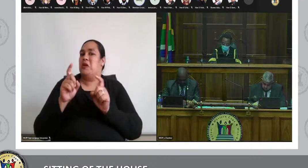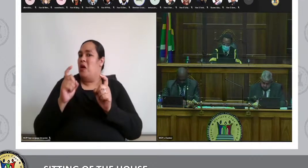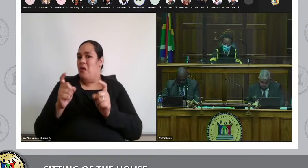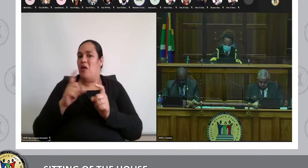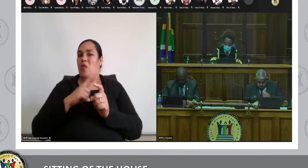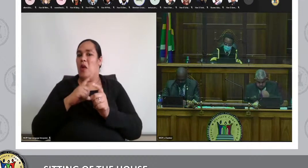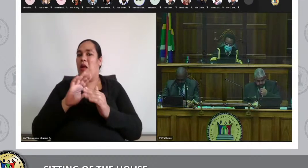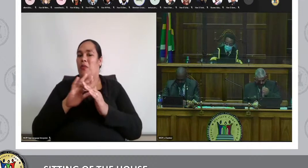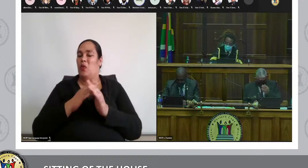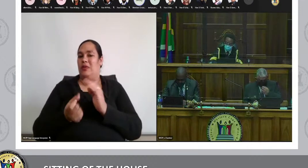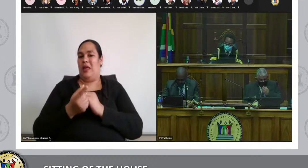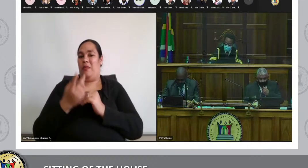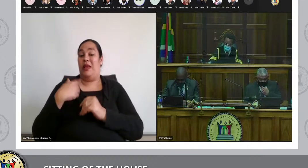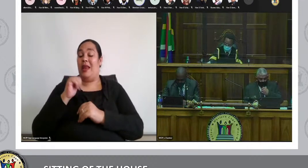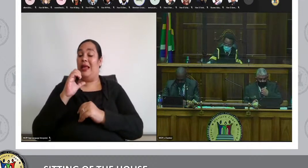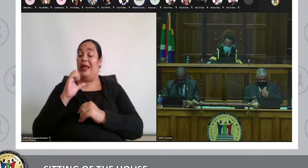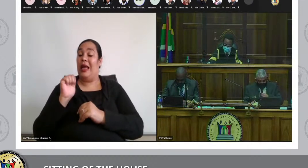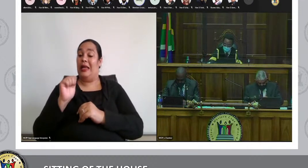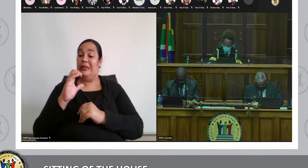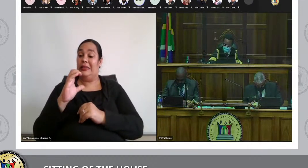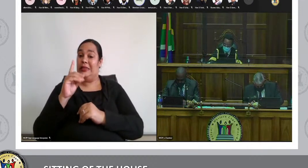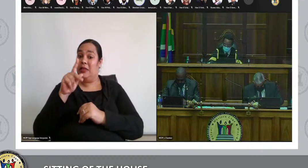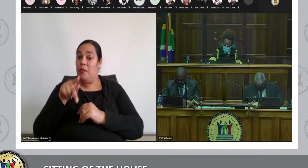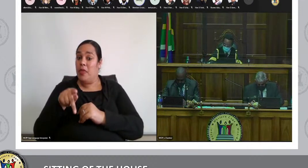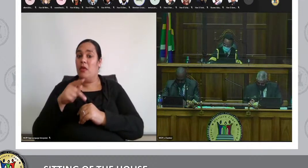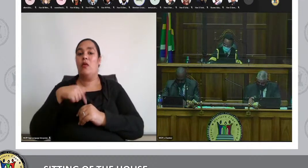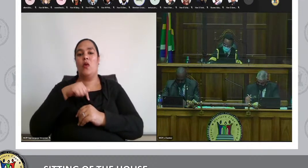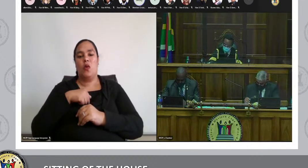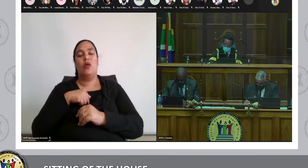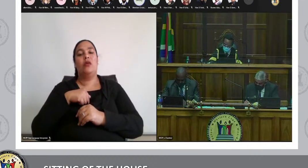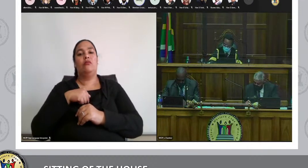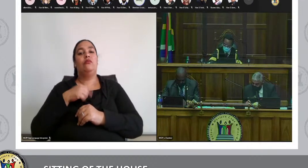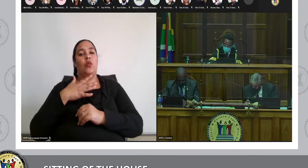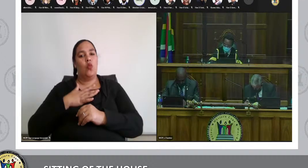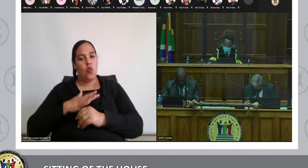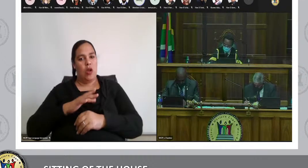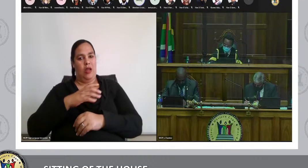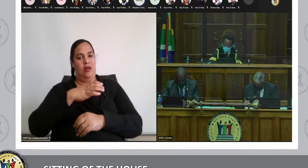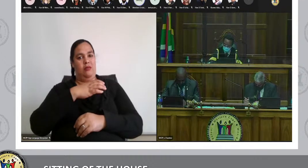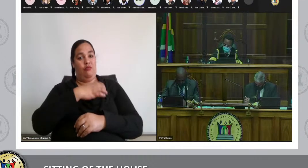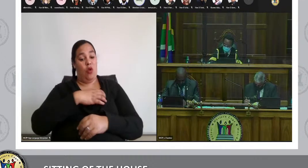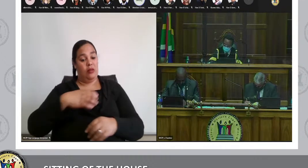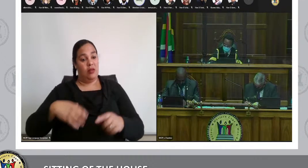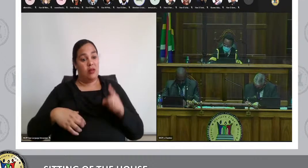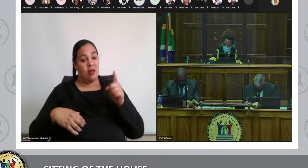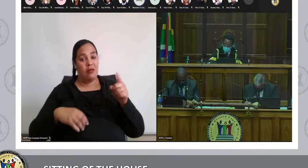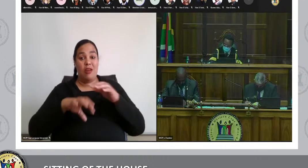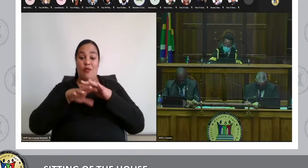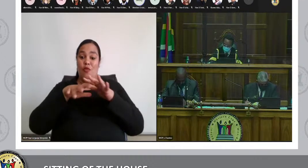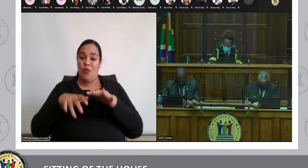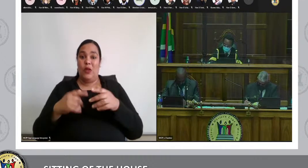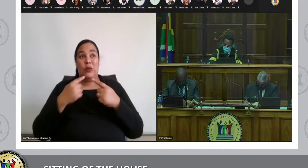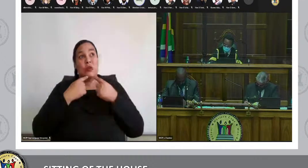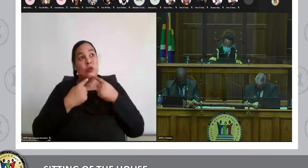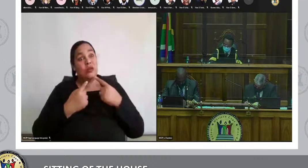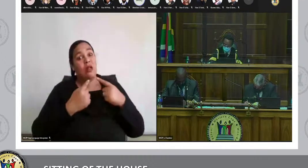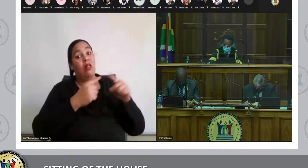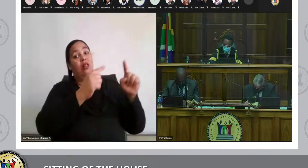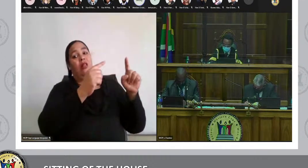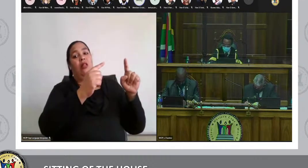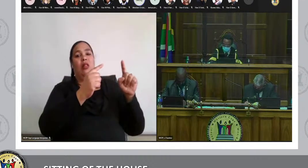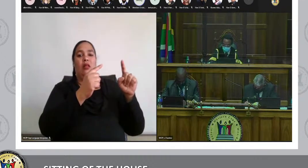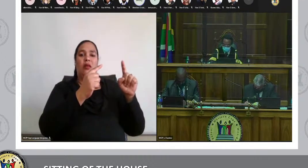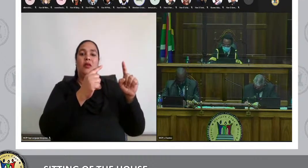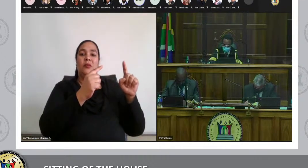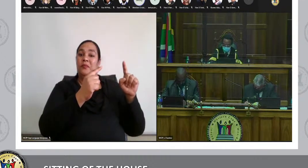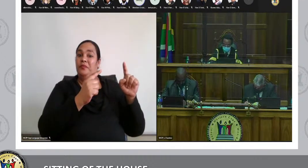from the ACDP side, we want the president and this province to say to the president that,